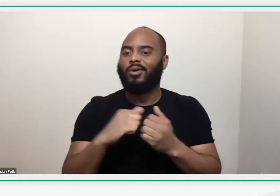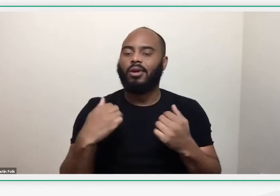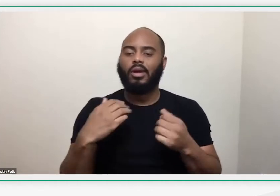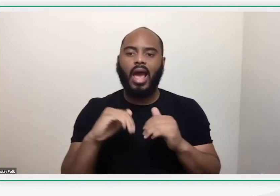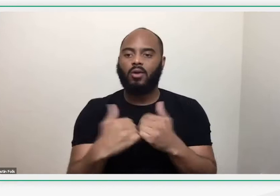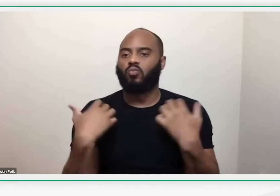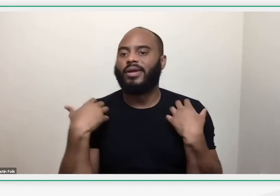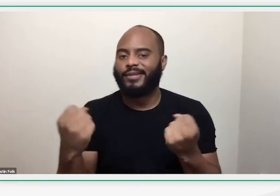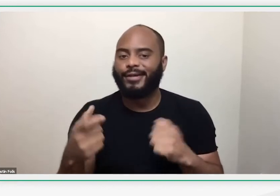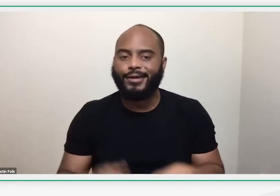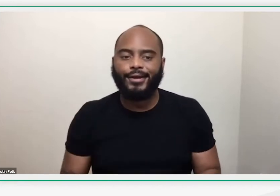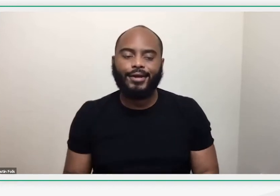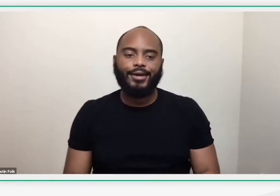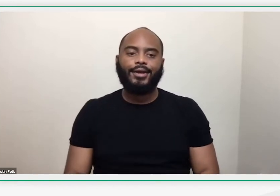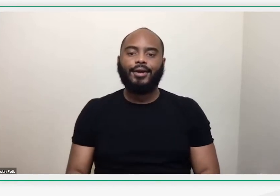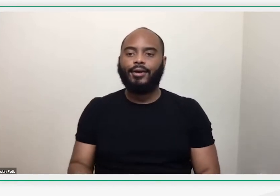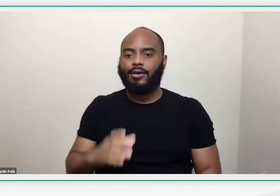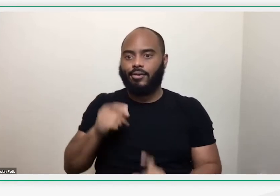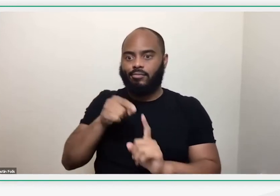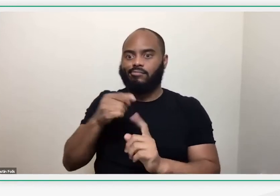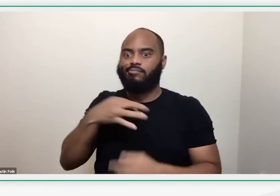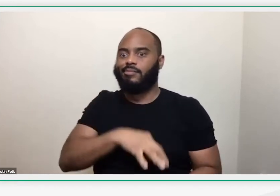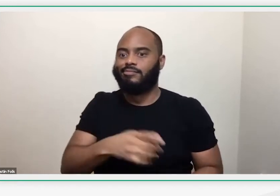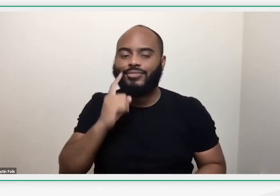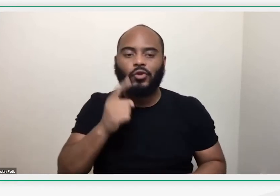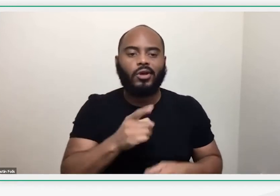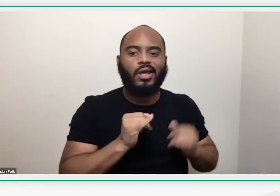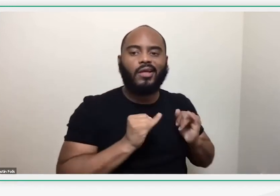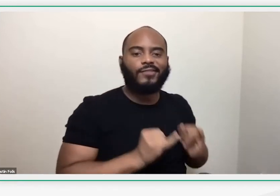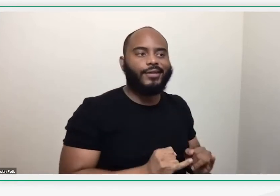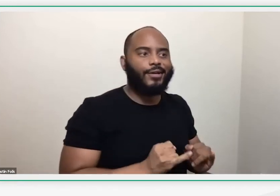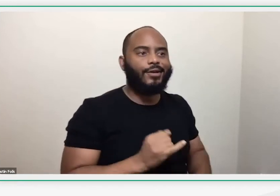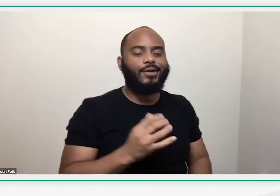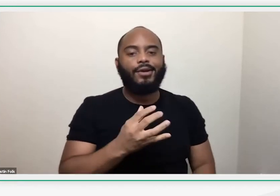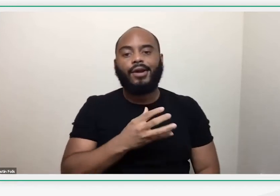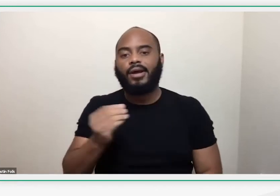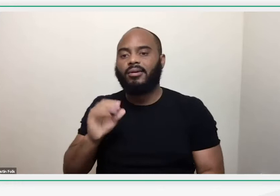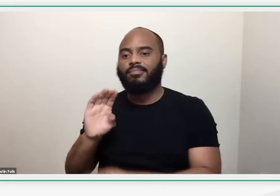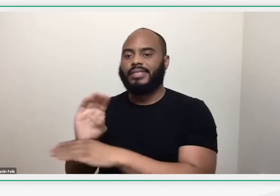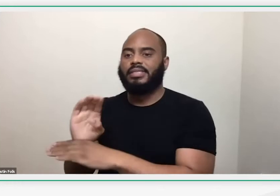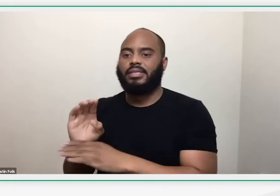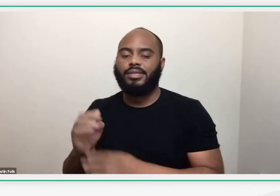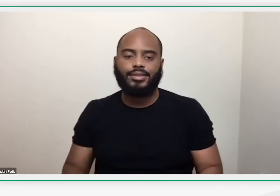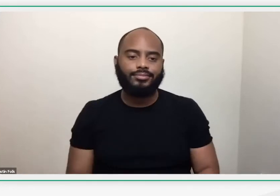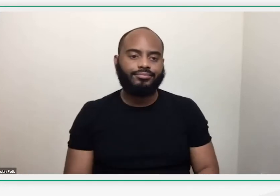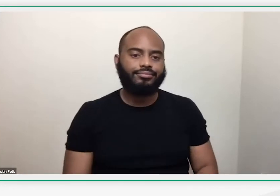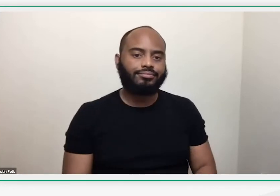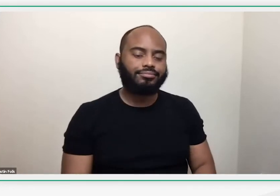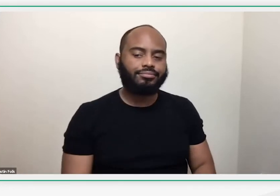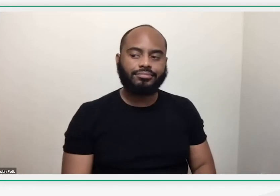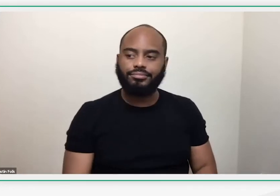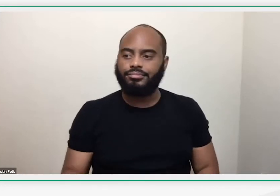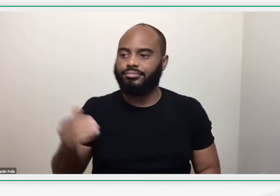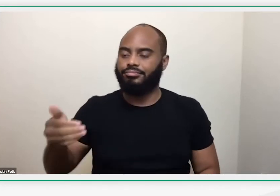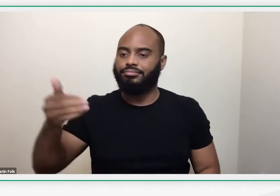Tonight's conversation will be about how to recover in your credit experience. And again, the information